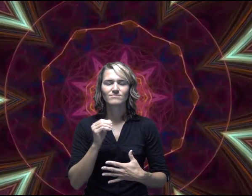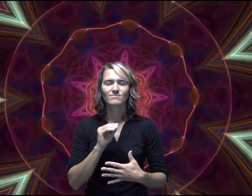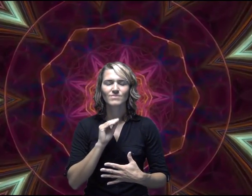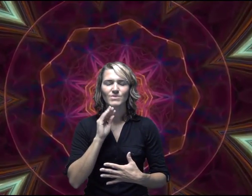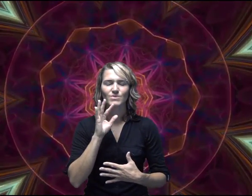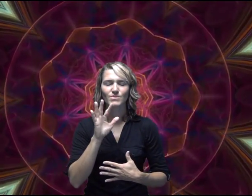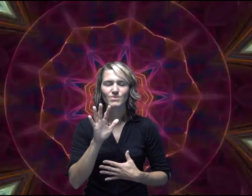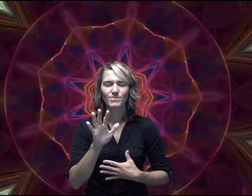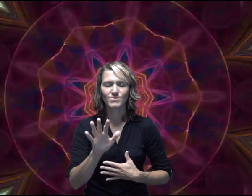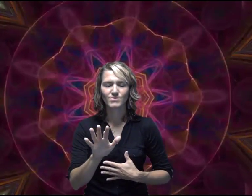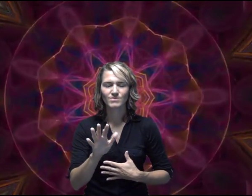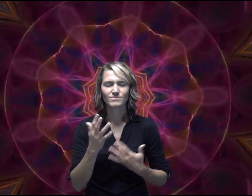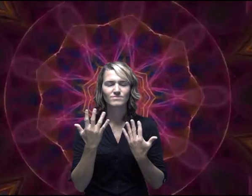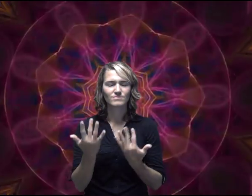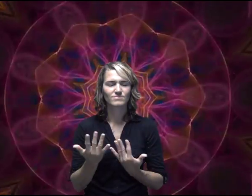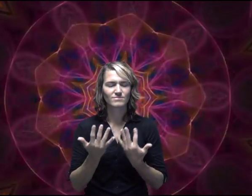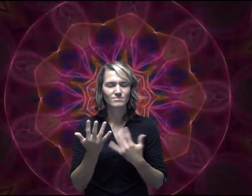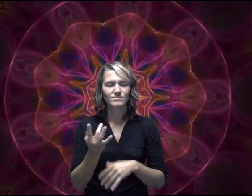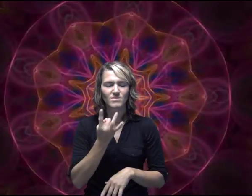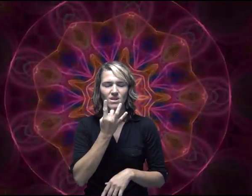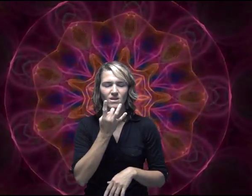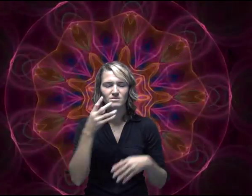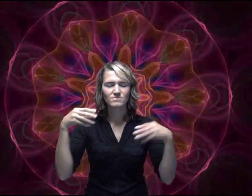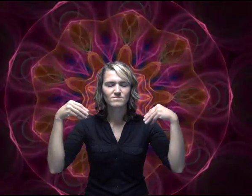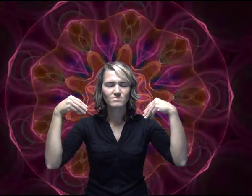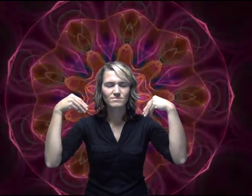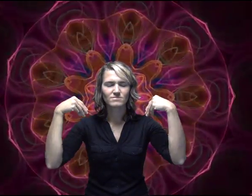exhale. Wait till the lights turn on.